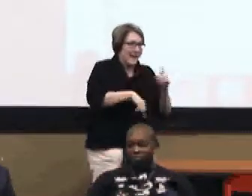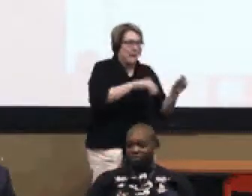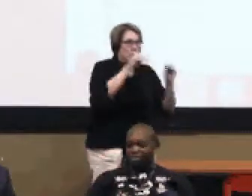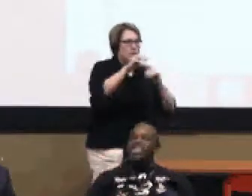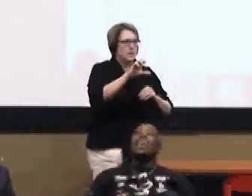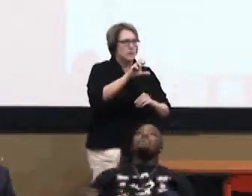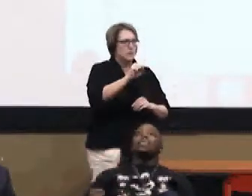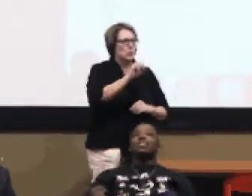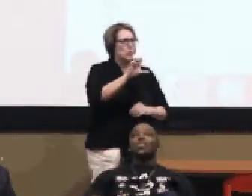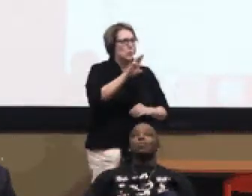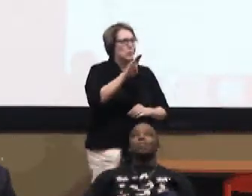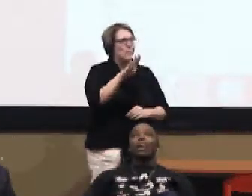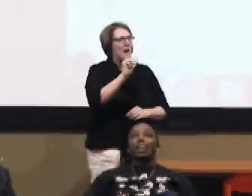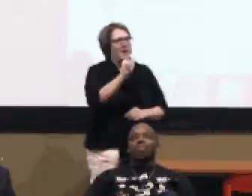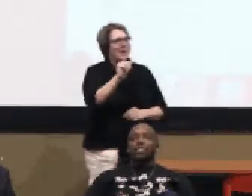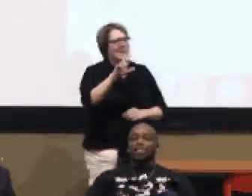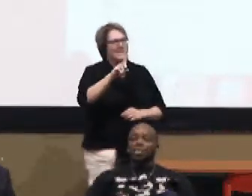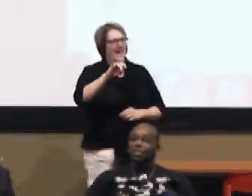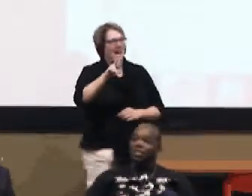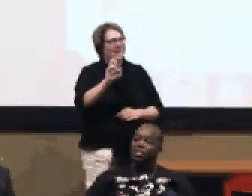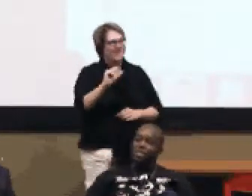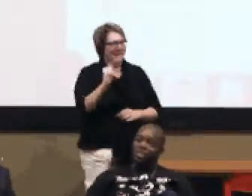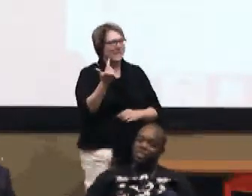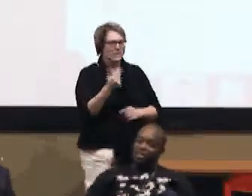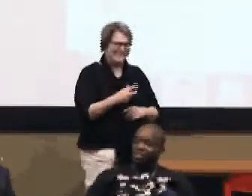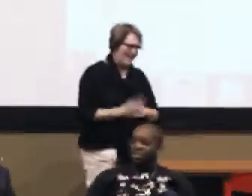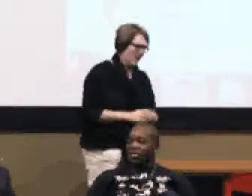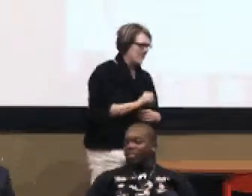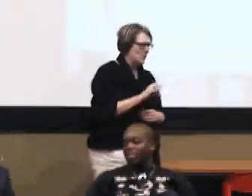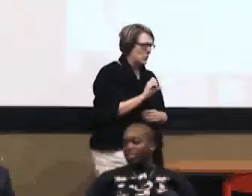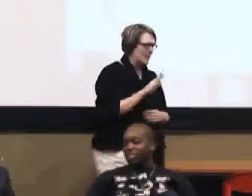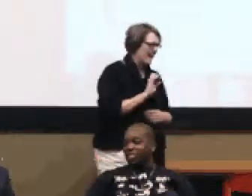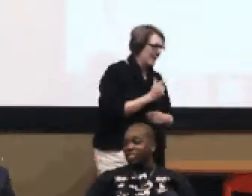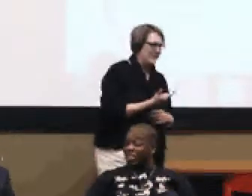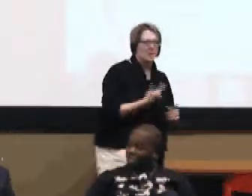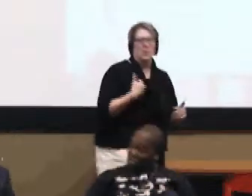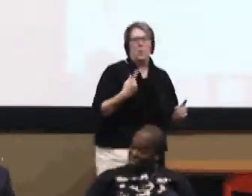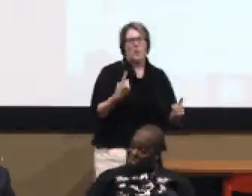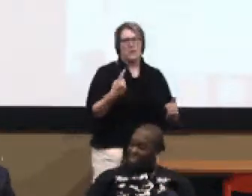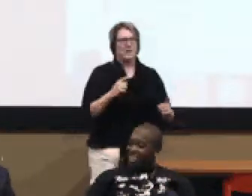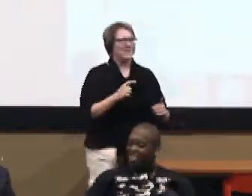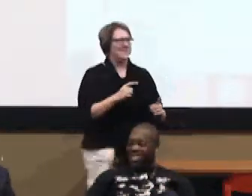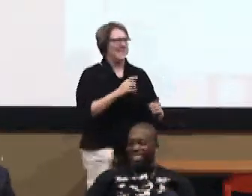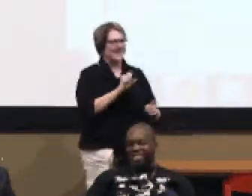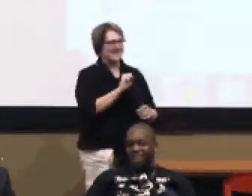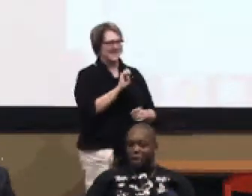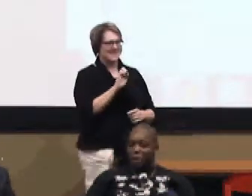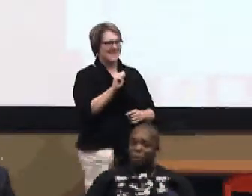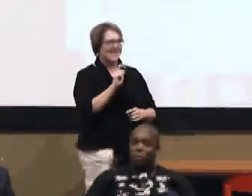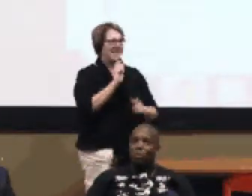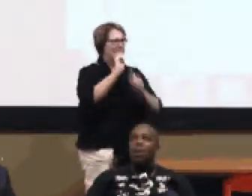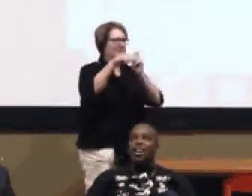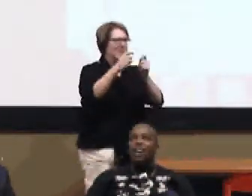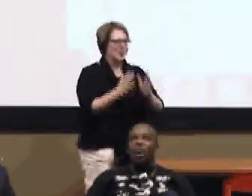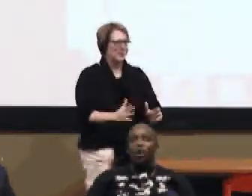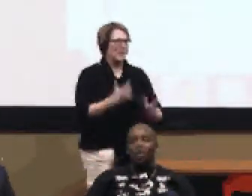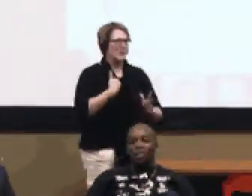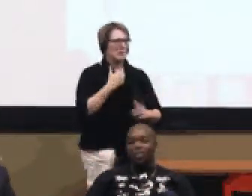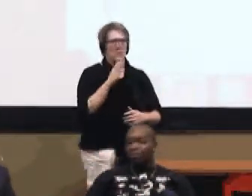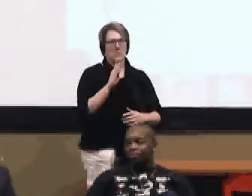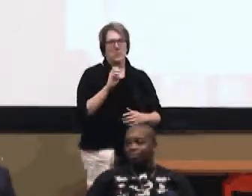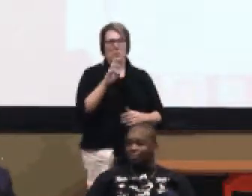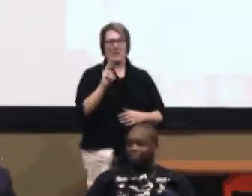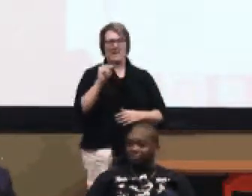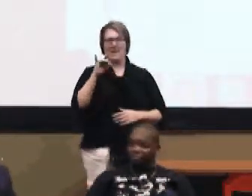scuba diving. Yeah, whatever. Like Scuba I want to diving. be a sea fisherman. I don't know what. a sea fisherman. That's It's good. the first thing I think of.